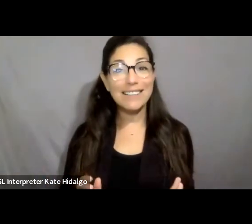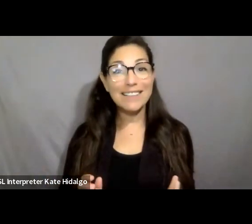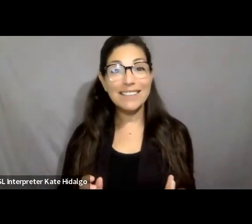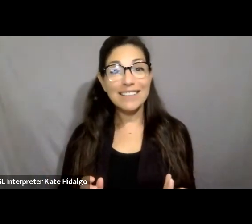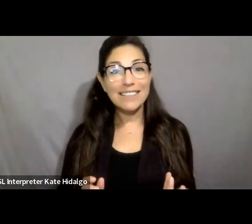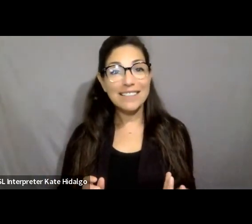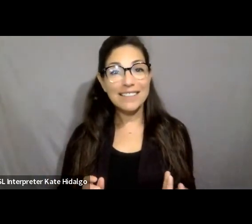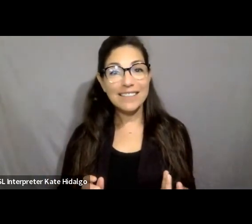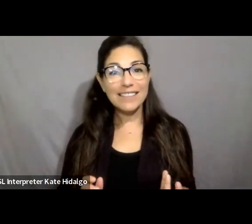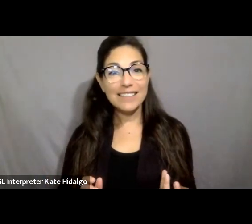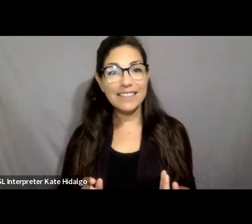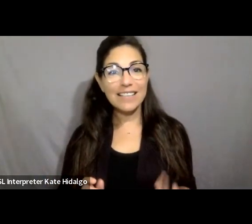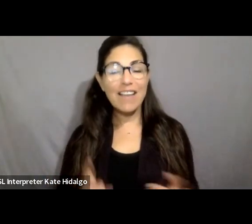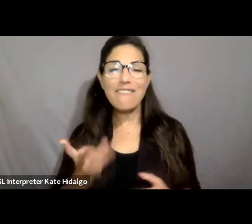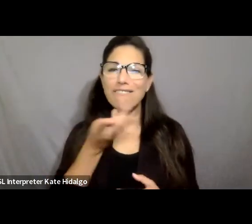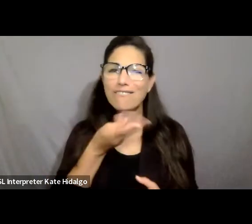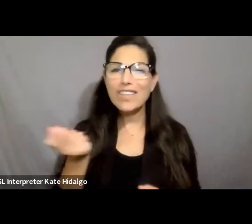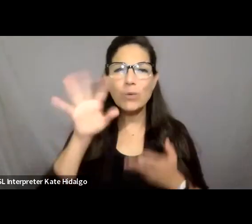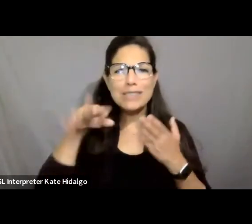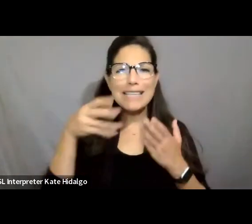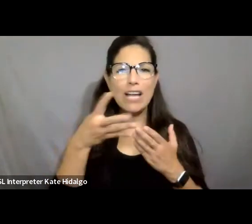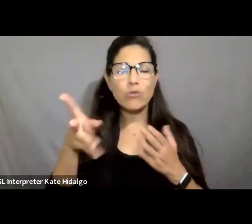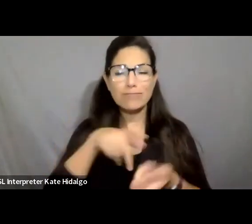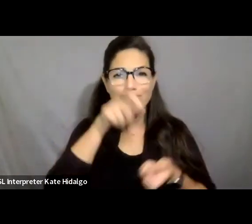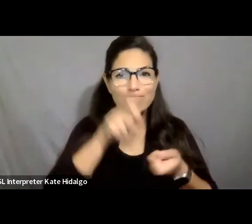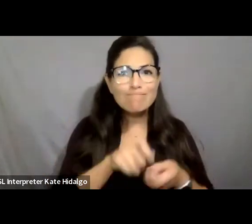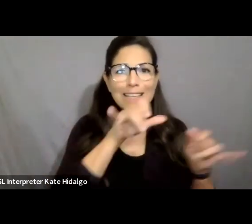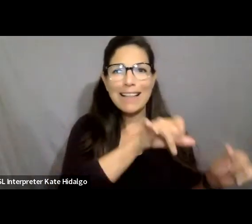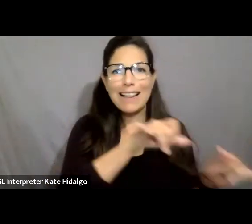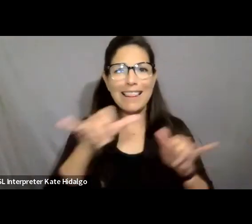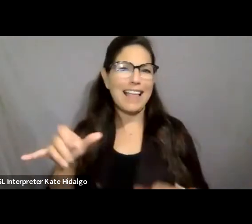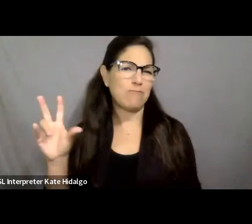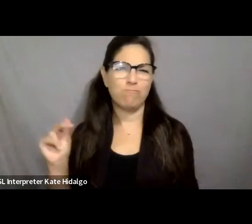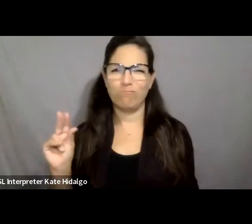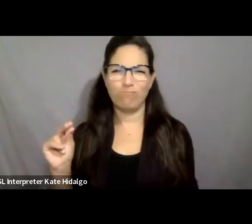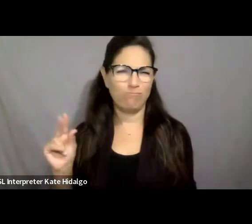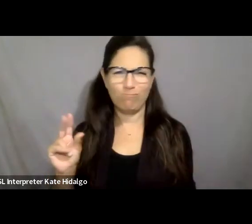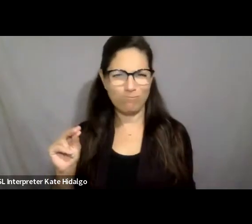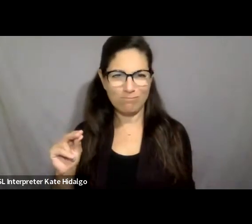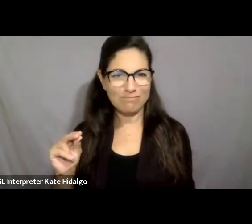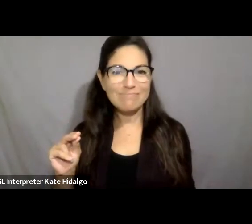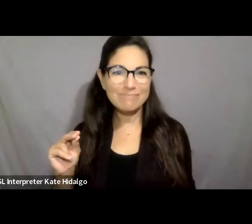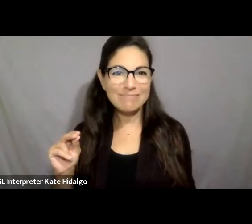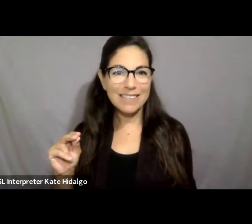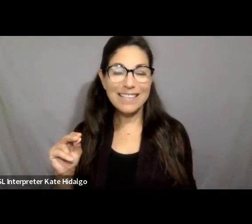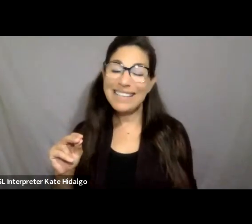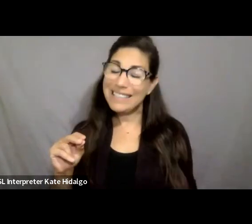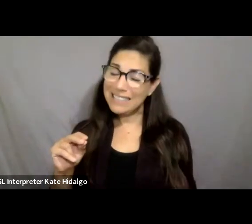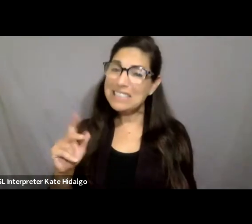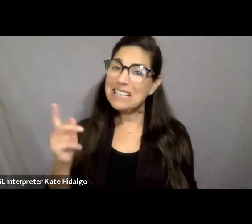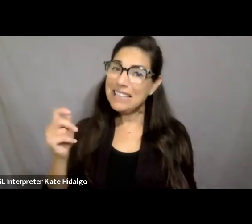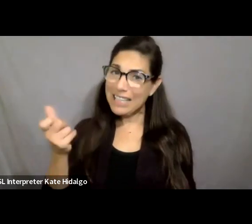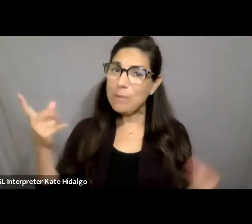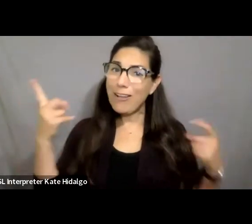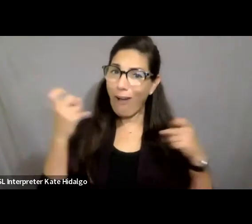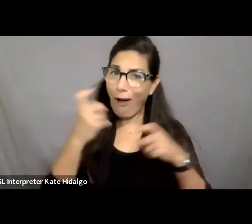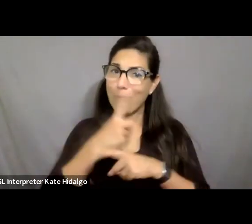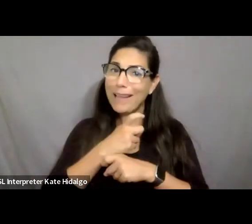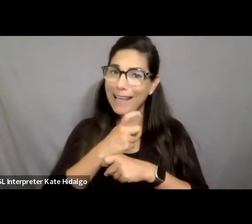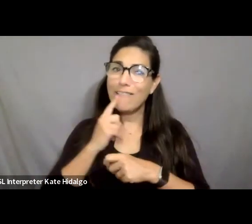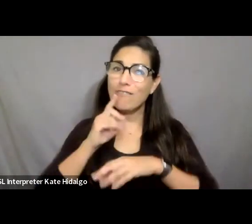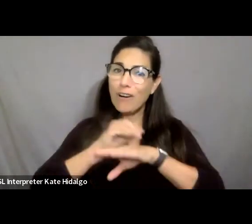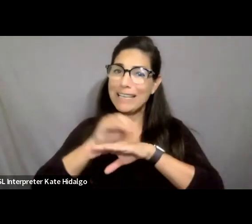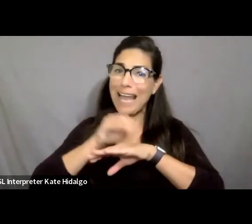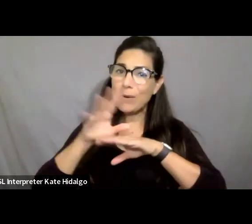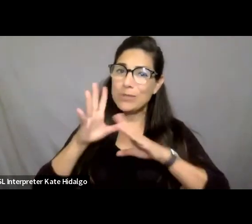so very few schedules are alike in the school. And that does make it complicated for our counselor,